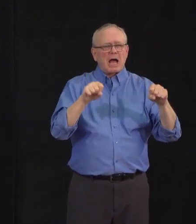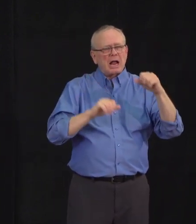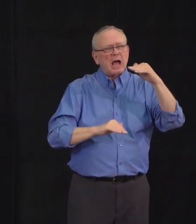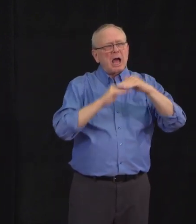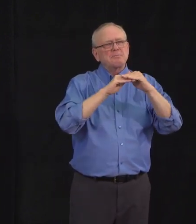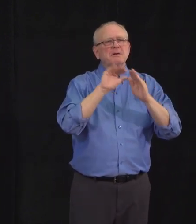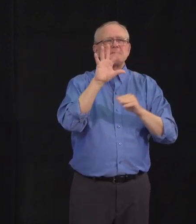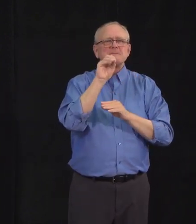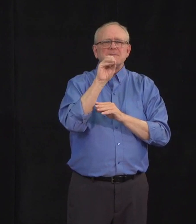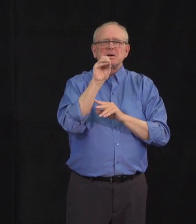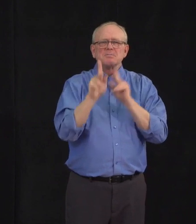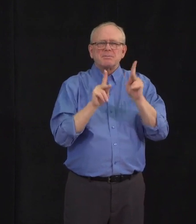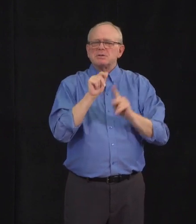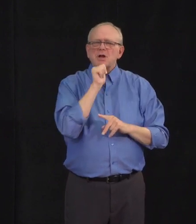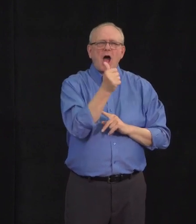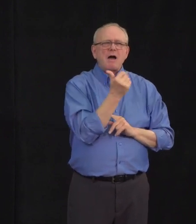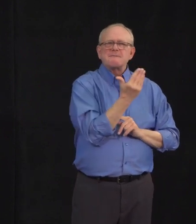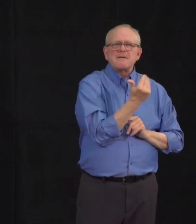concerns.